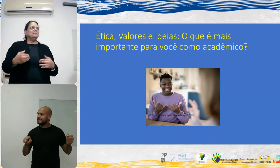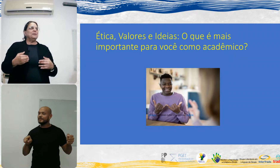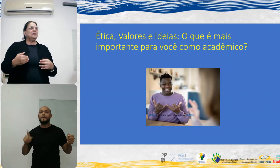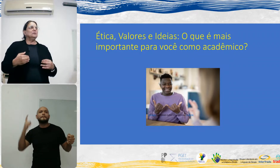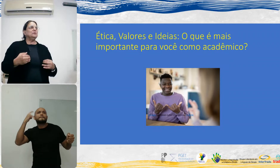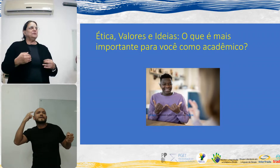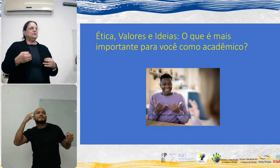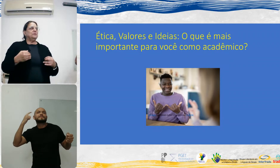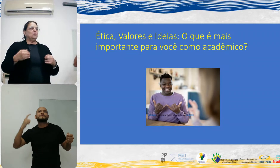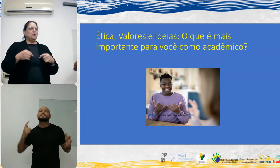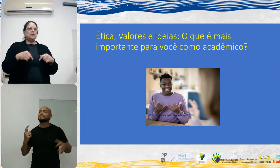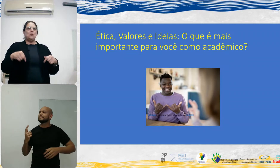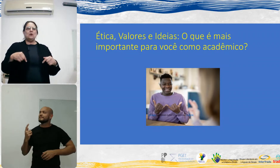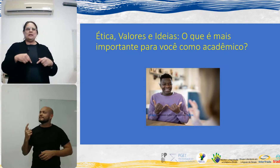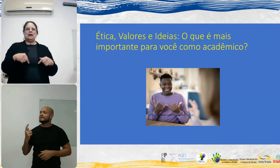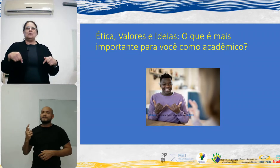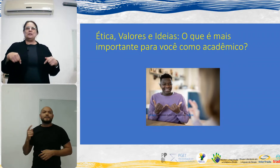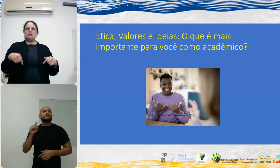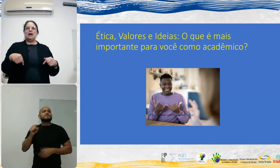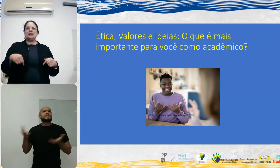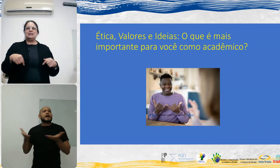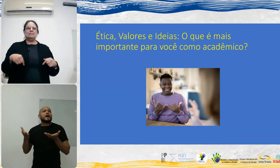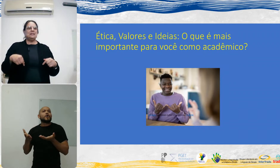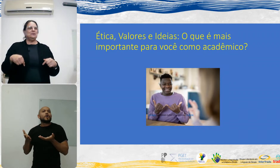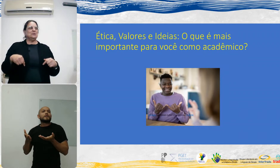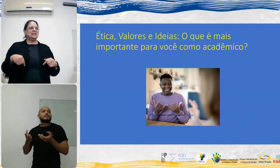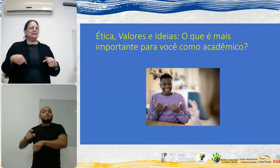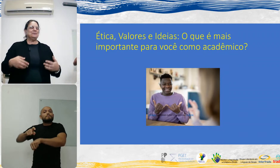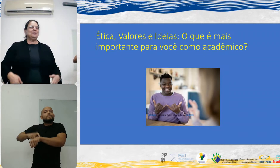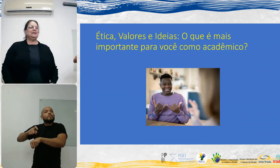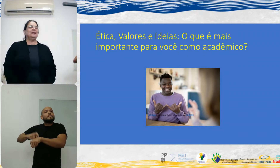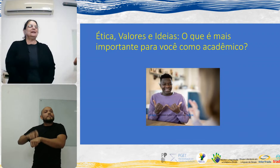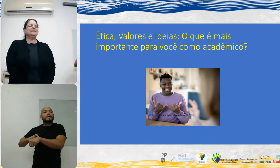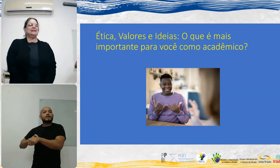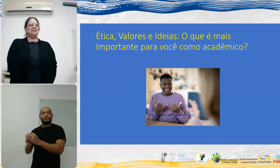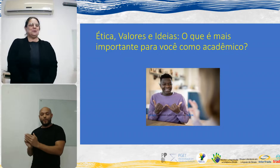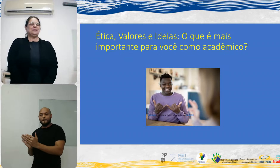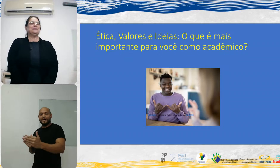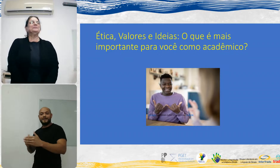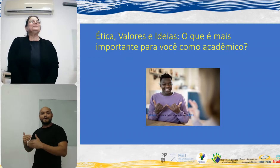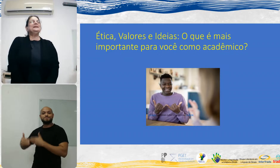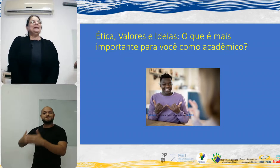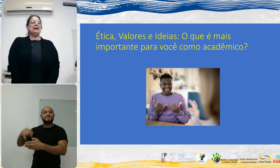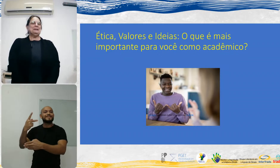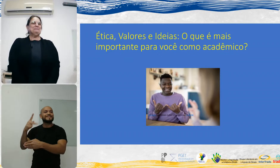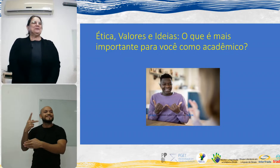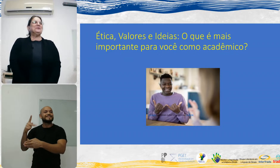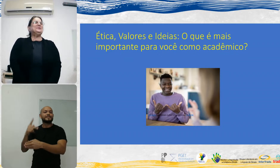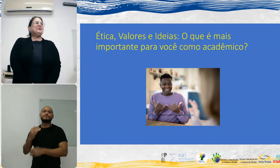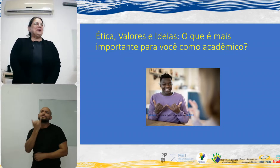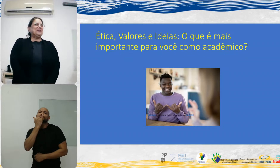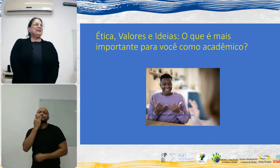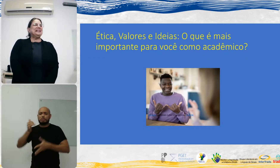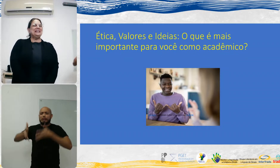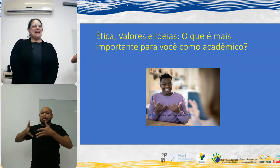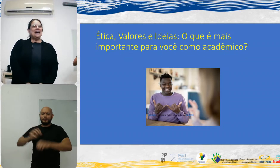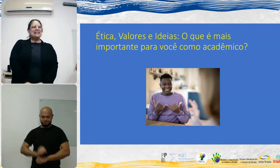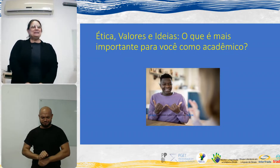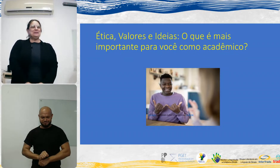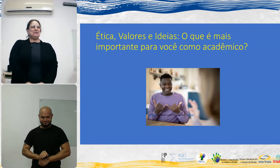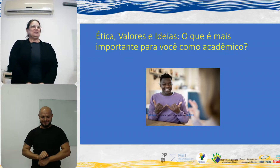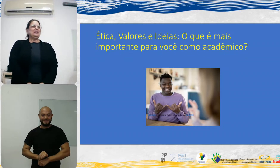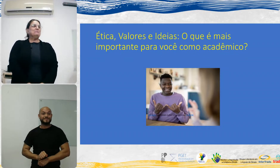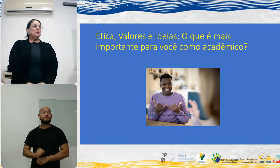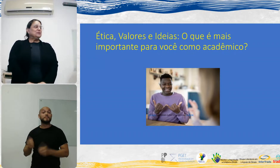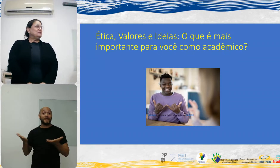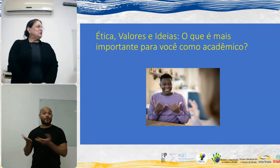thinking about where you are now in your academic journey, I'm sorry, the hands have to go down. Where you are in the